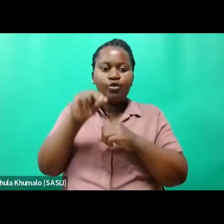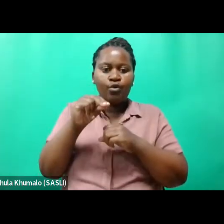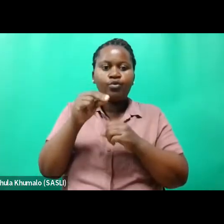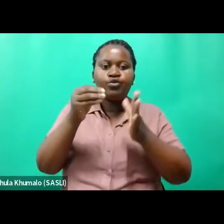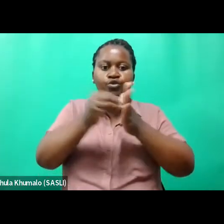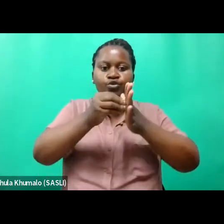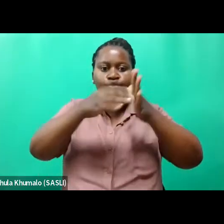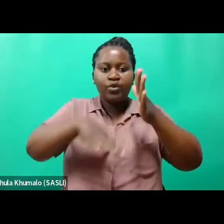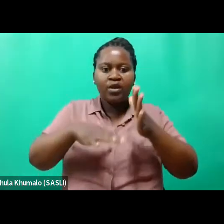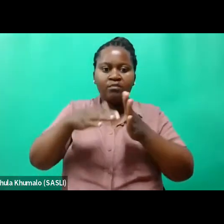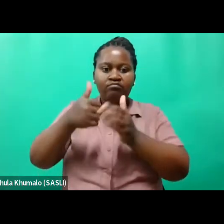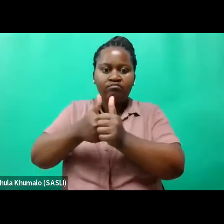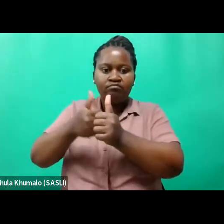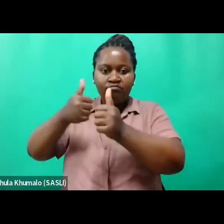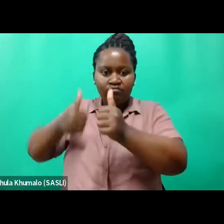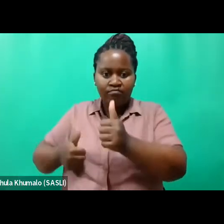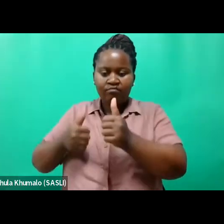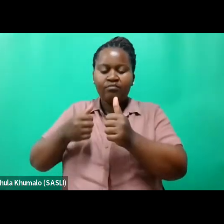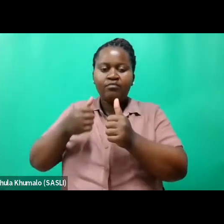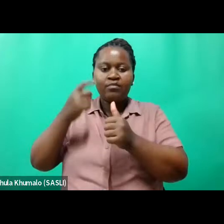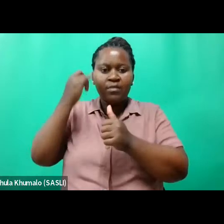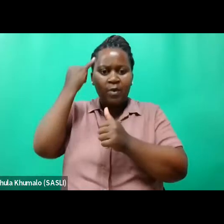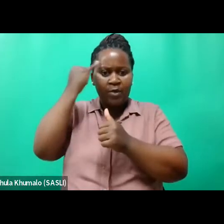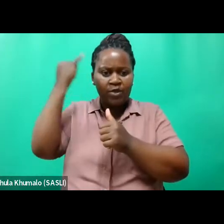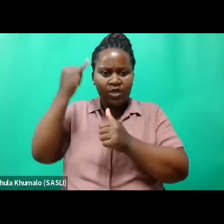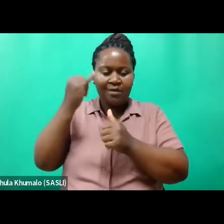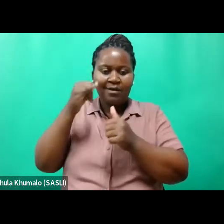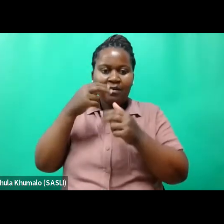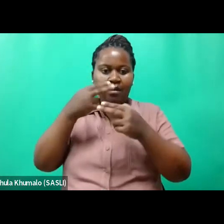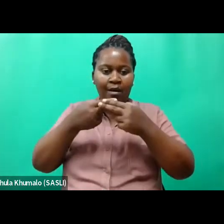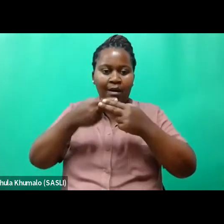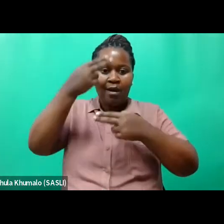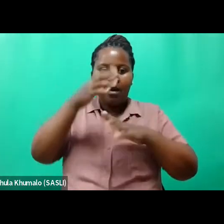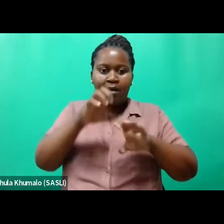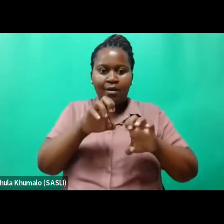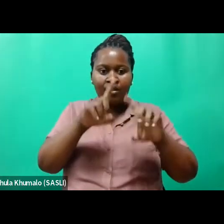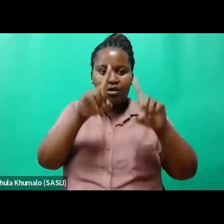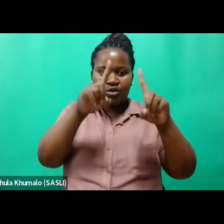Reimagining Higher Education Disability Services in Response to